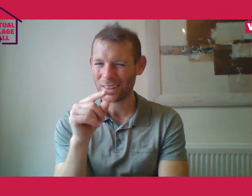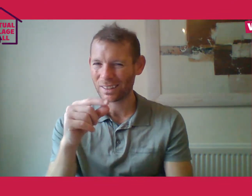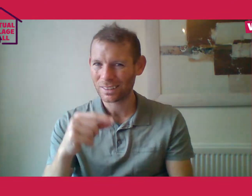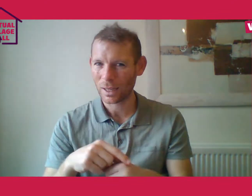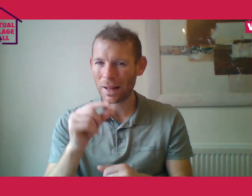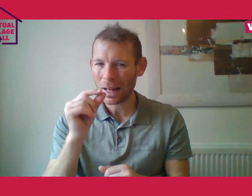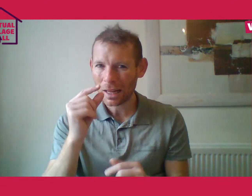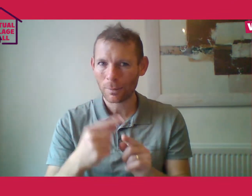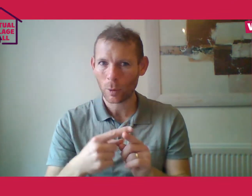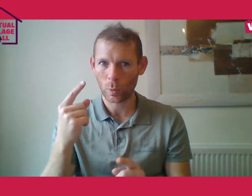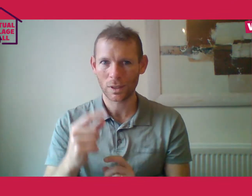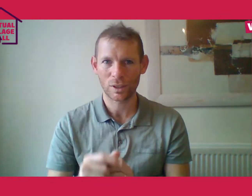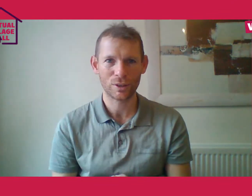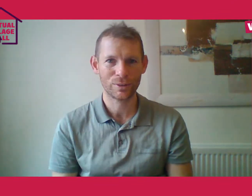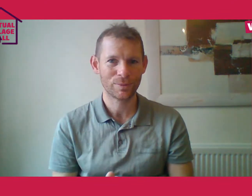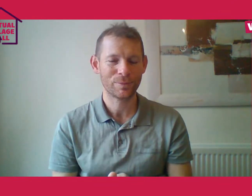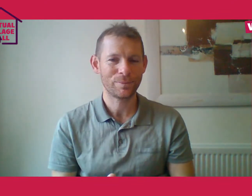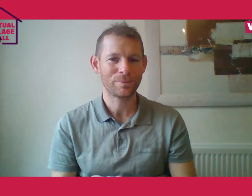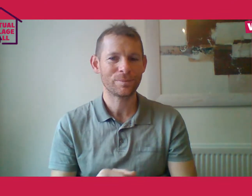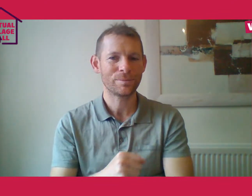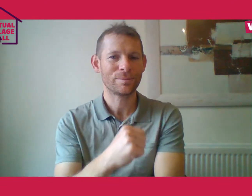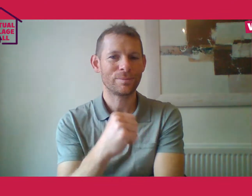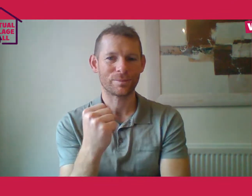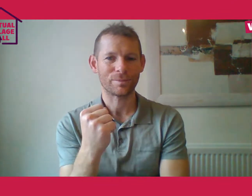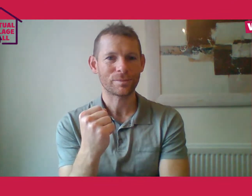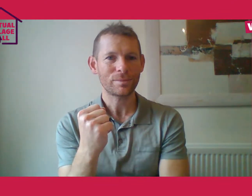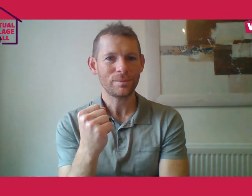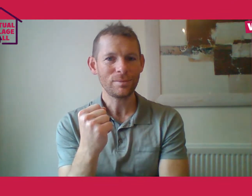And we'll do it one more time, and this time we'll get a little bit quicker.